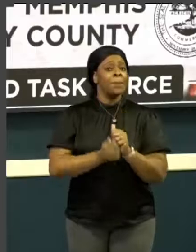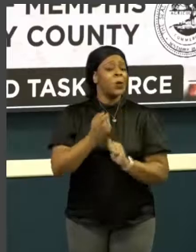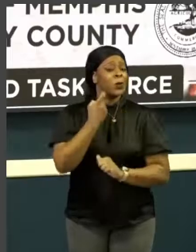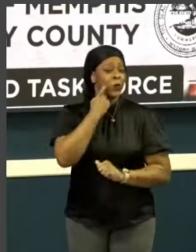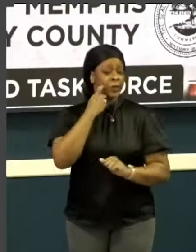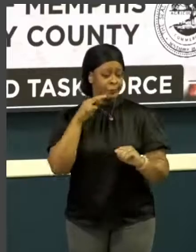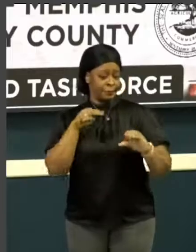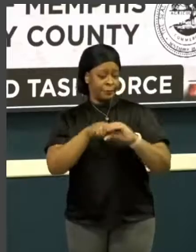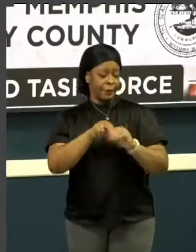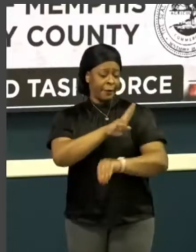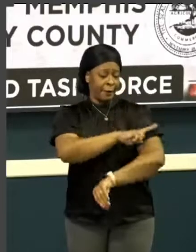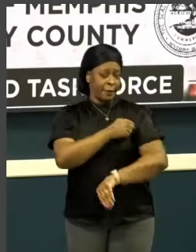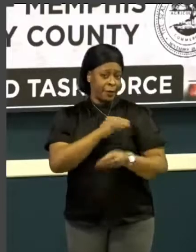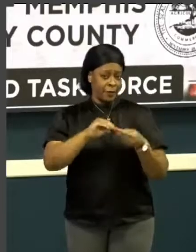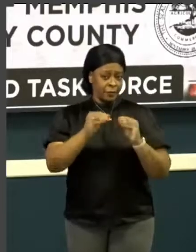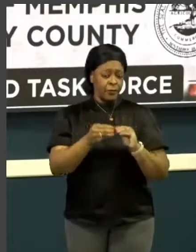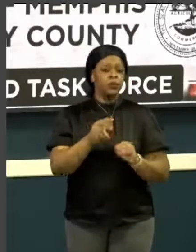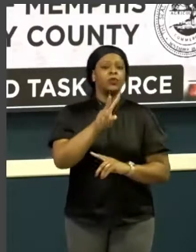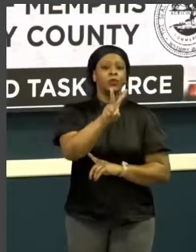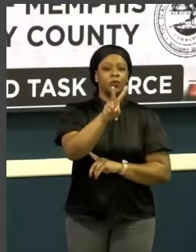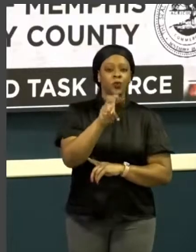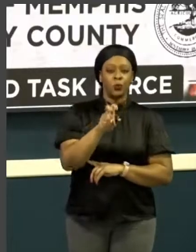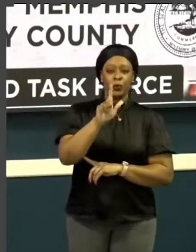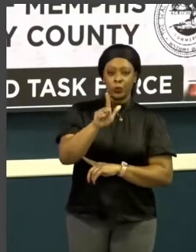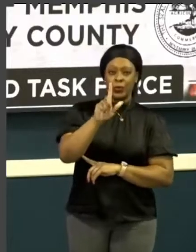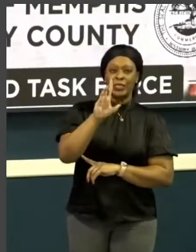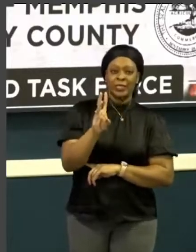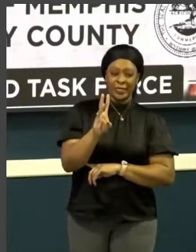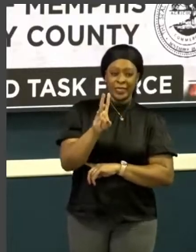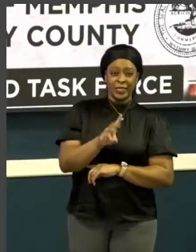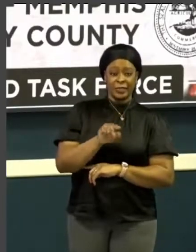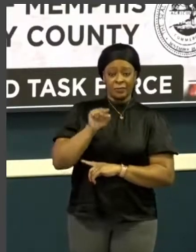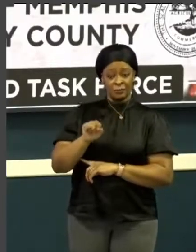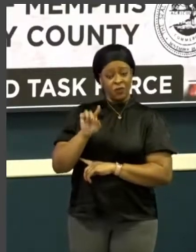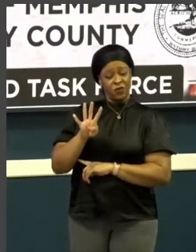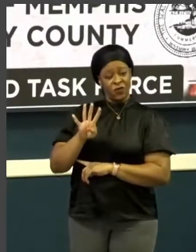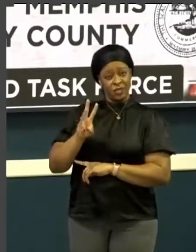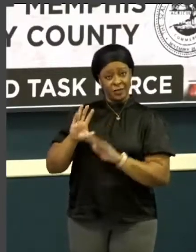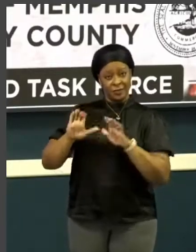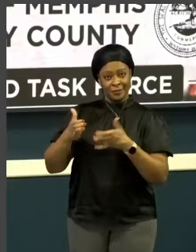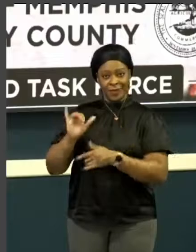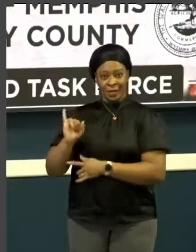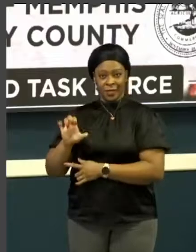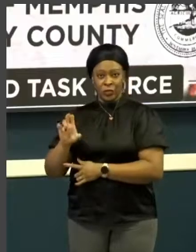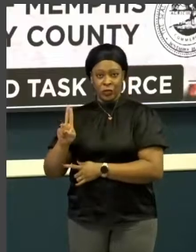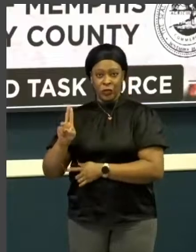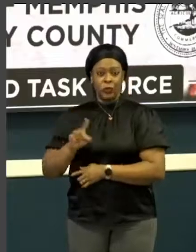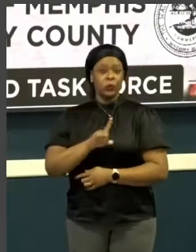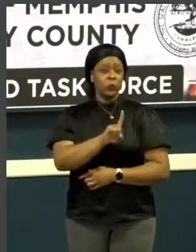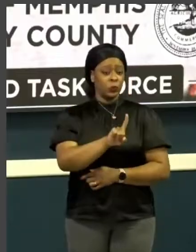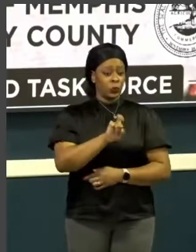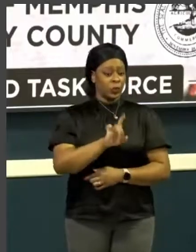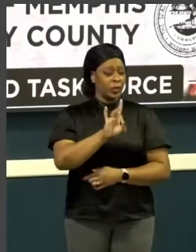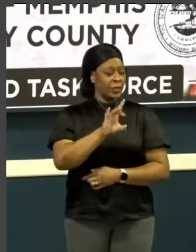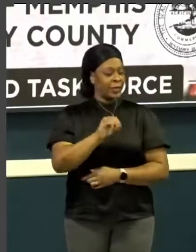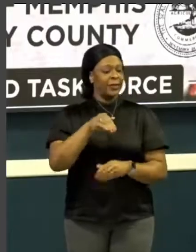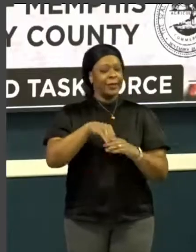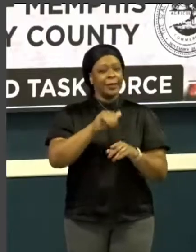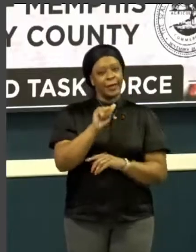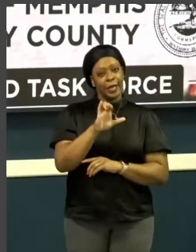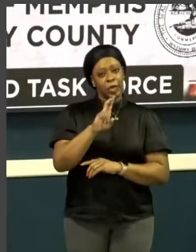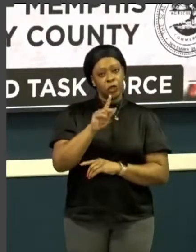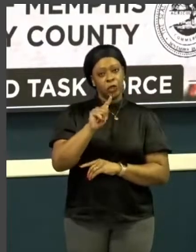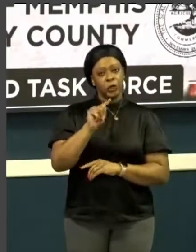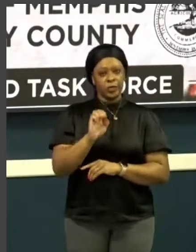recent hospitalization numbers are 226 with 46 in the ICUs and 180 in acute